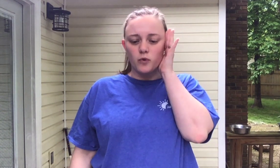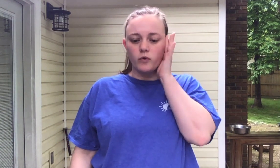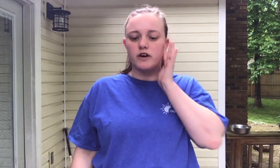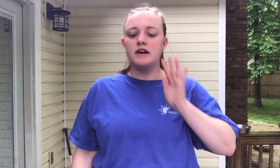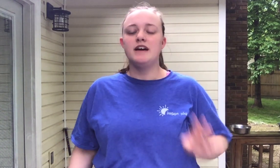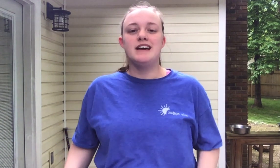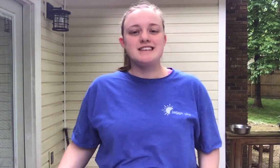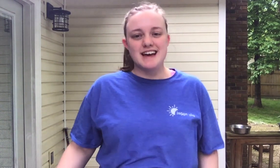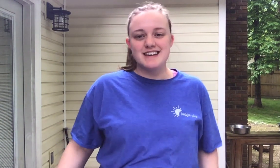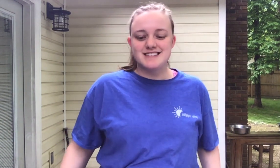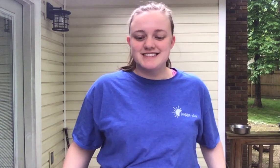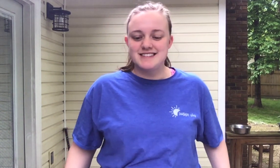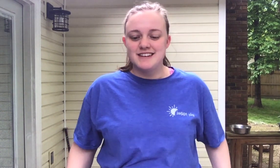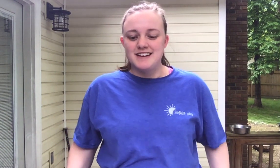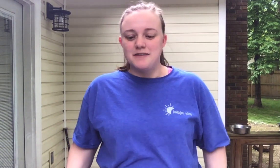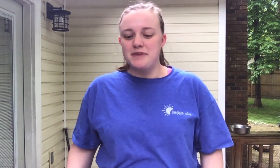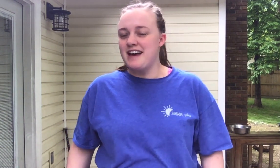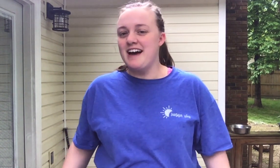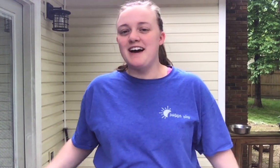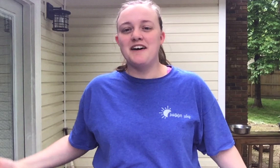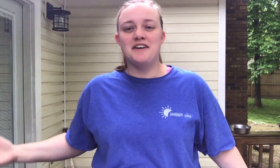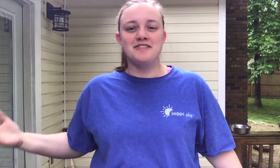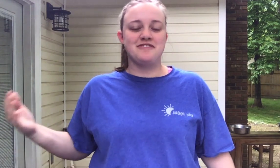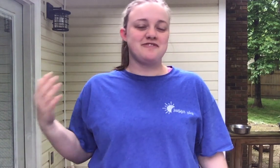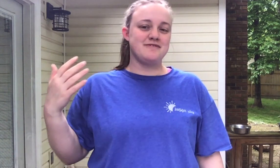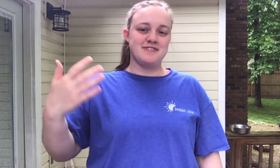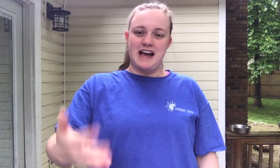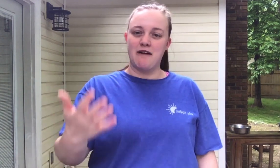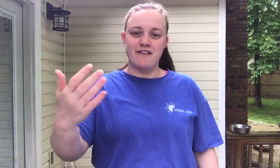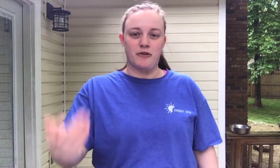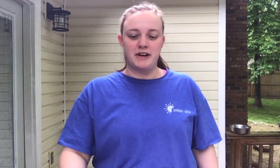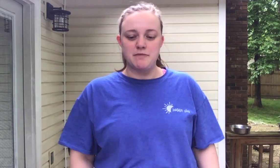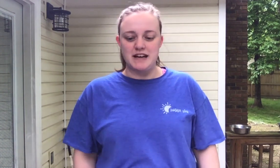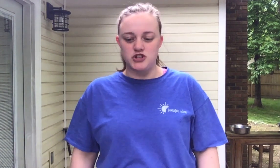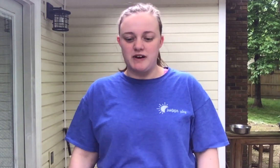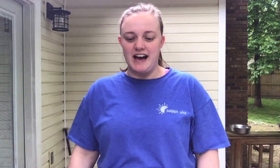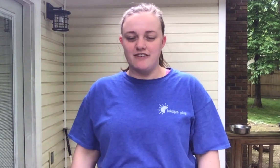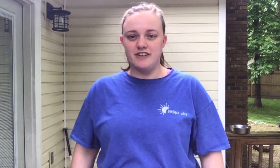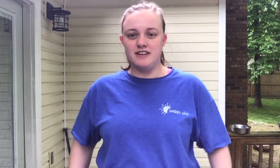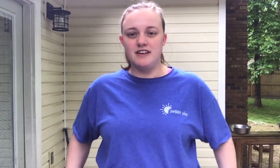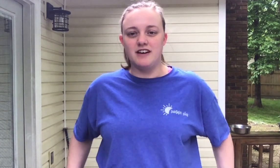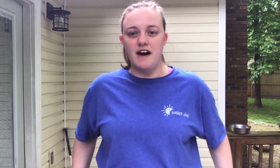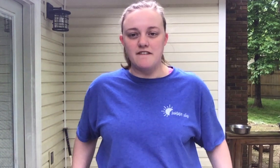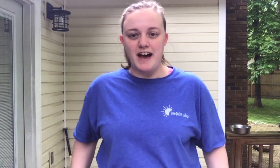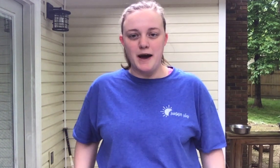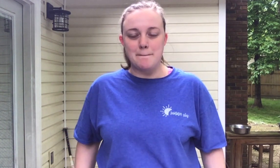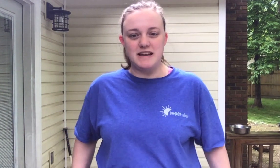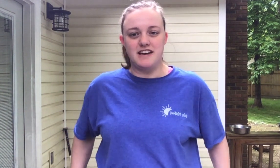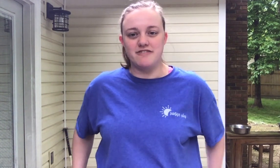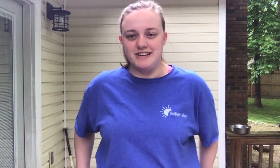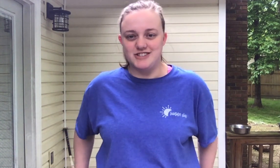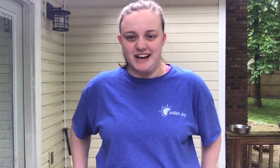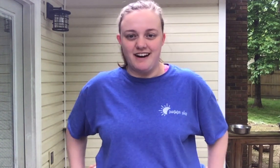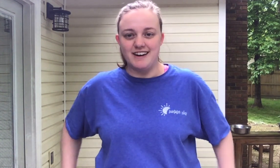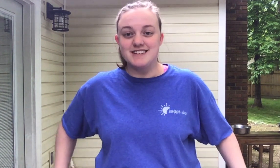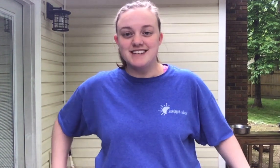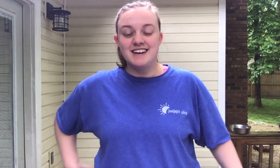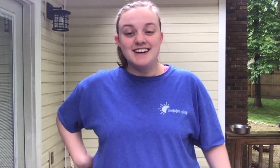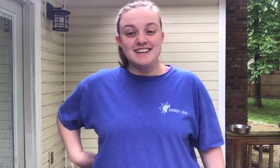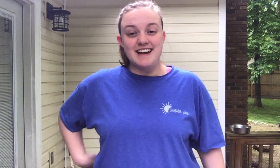or yes, me have however many pets you have, and of how many of each kind. Now,